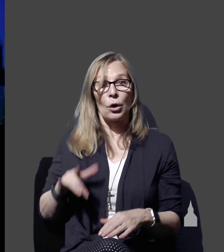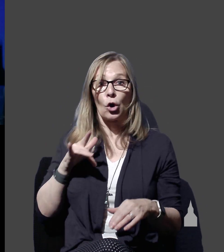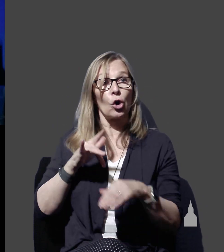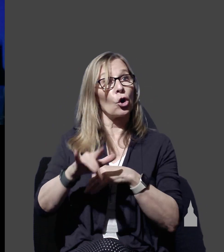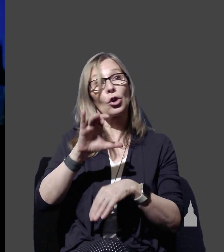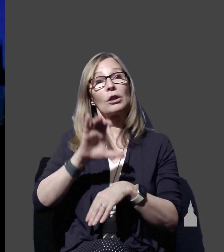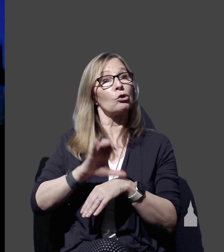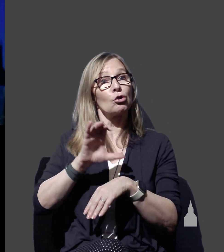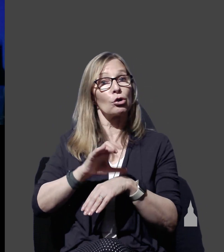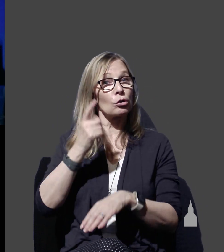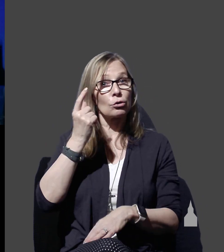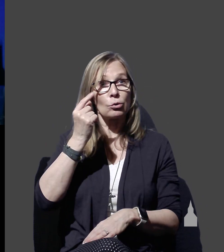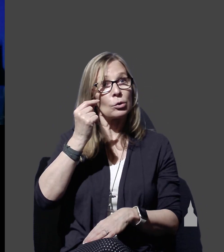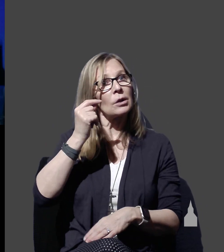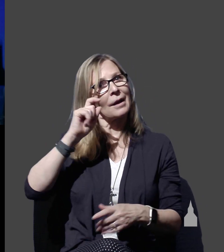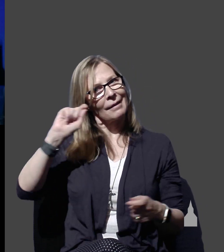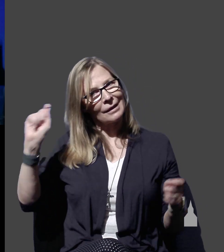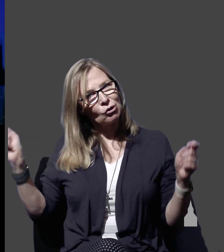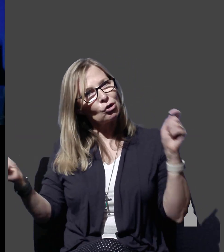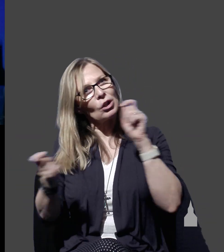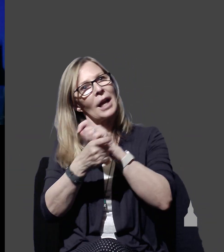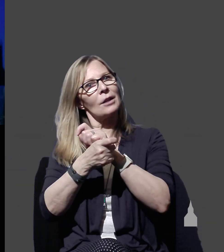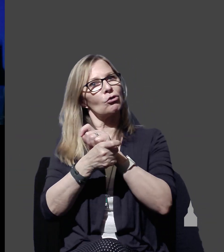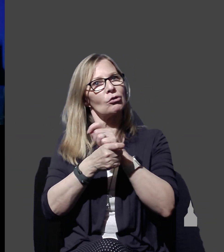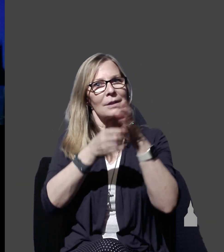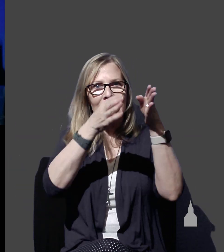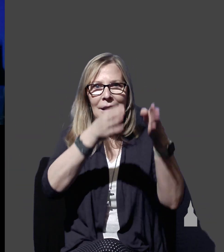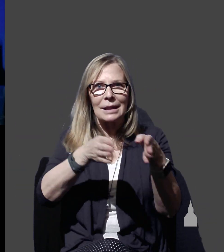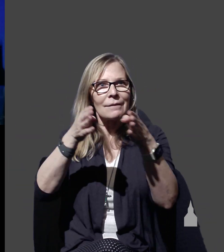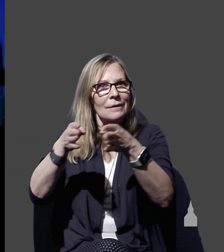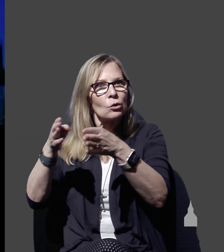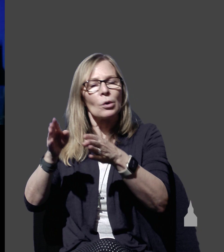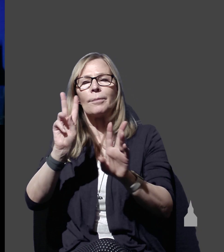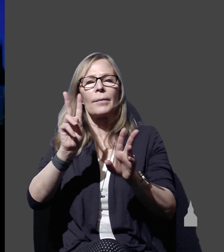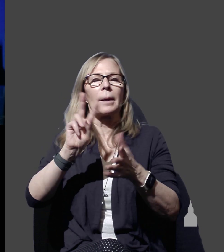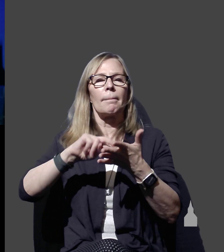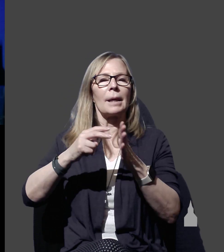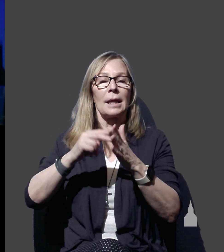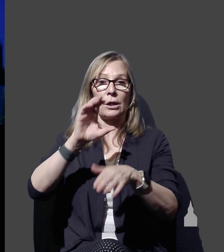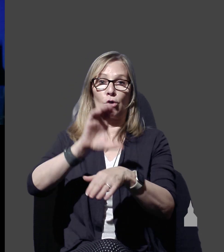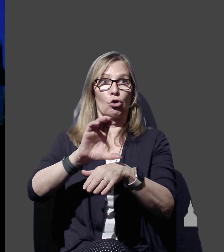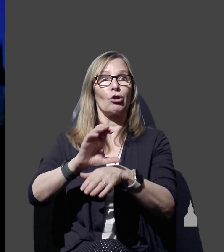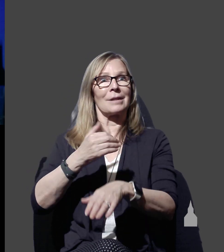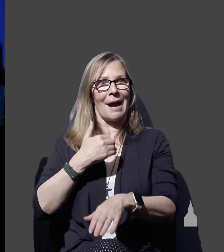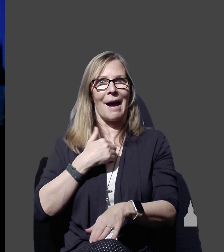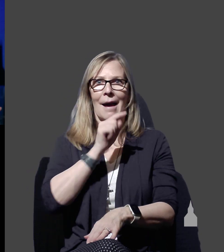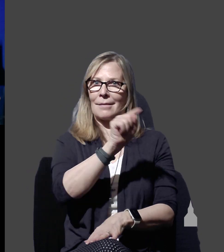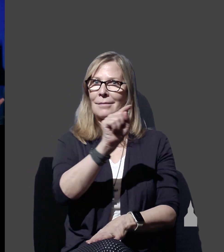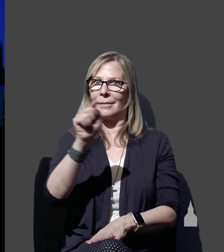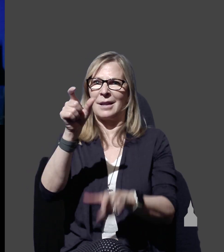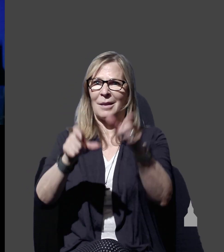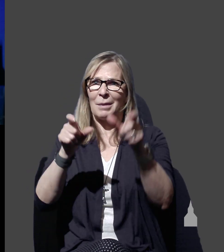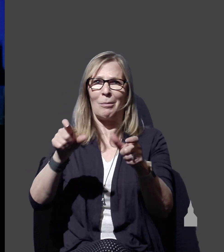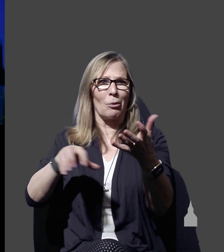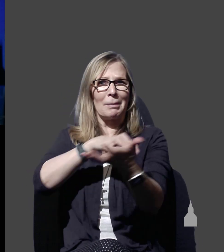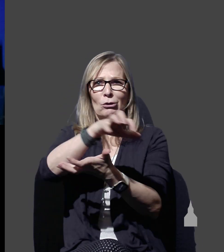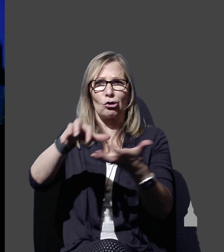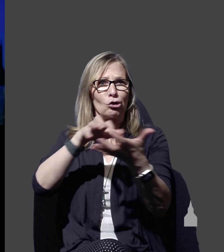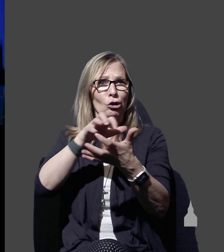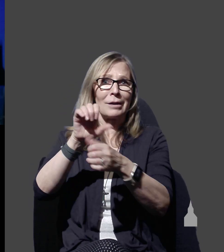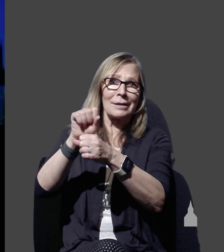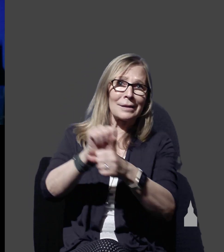the status of the individuals that comprised the church. The church consisted of people who included